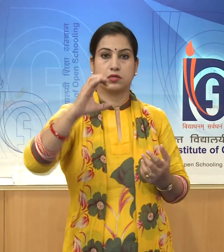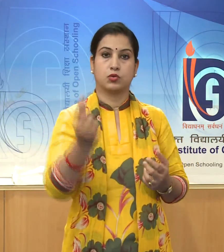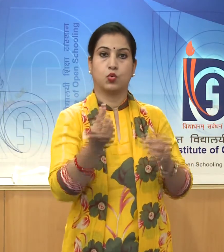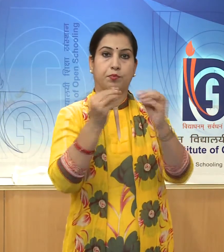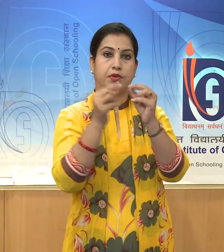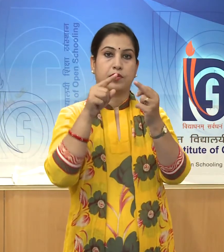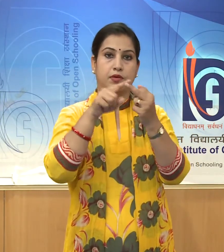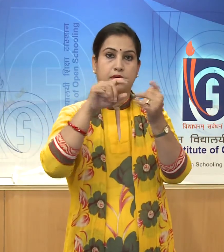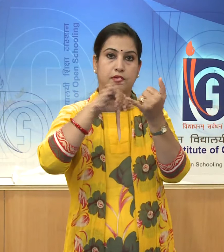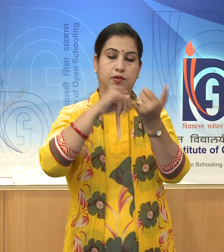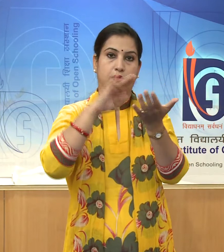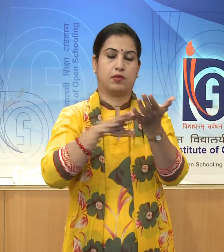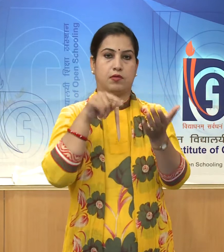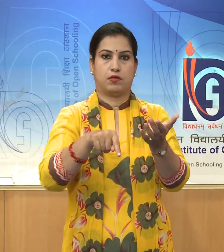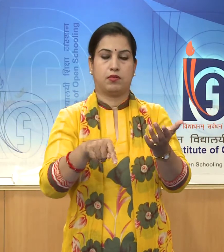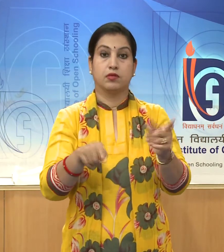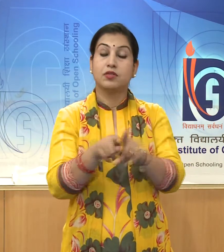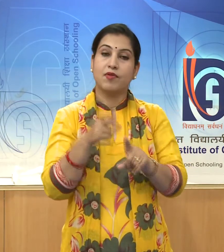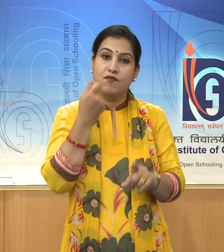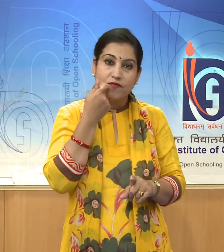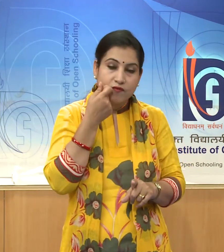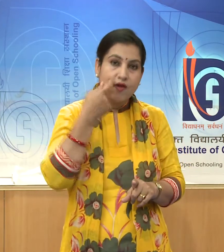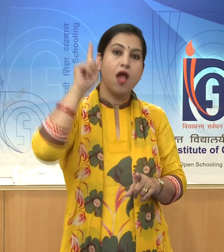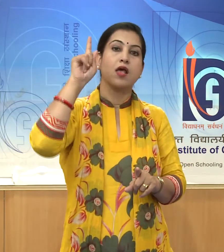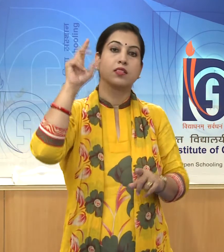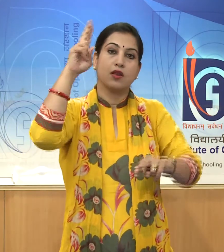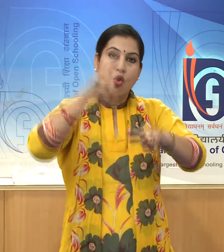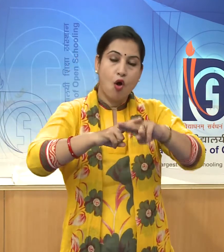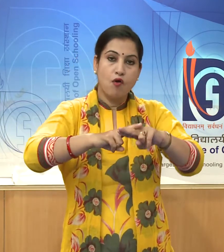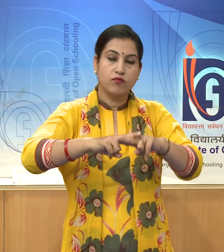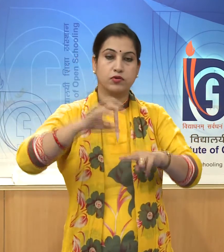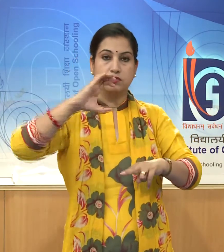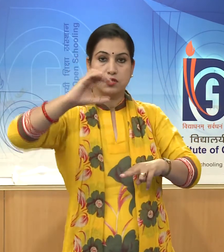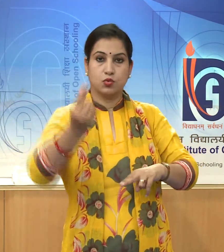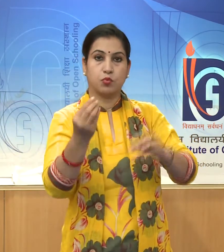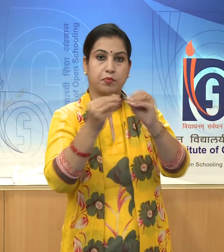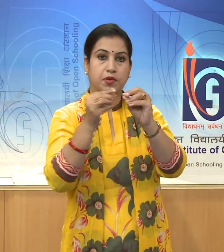is known as father of Cubism.